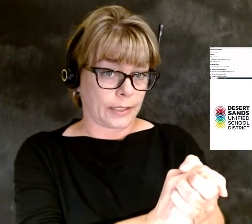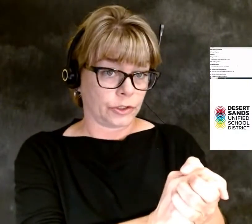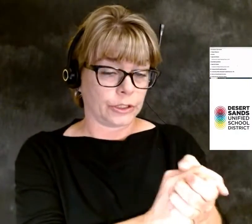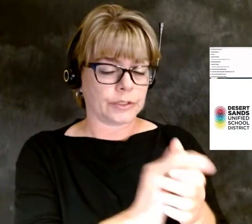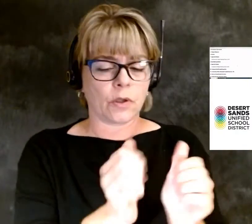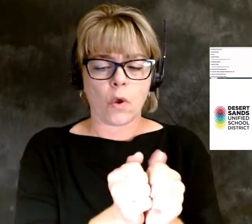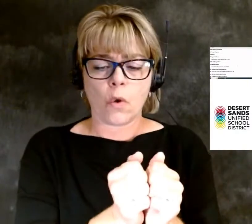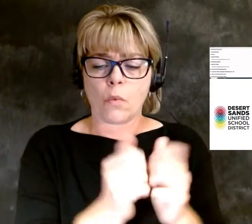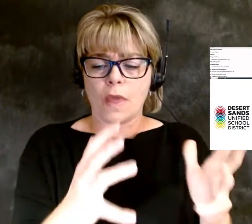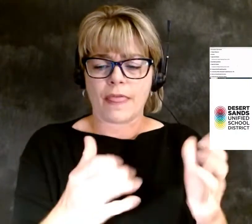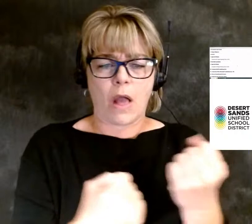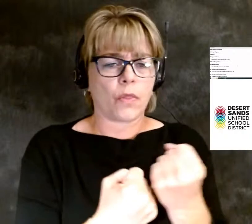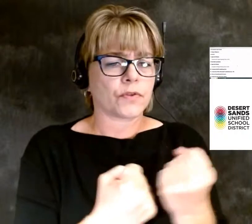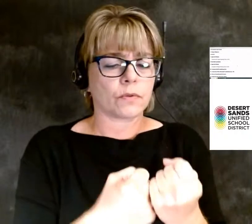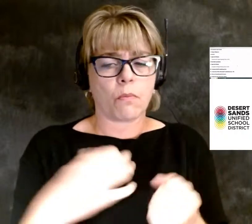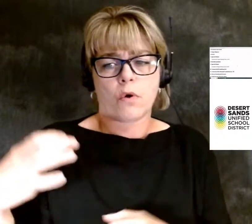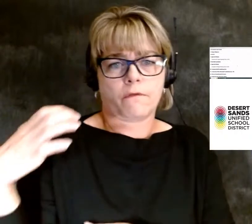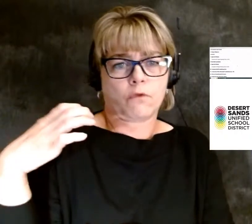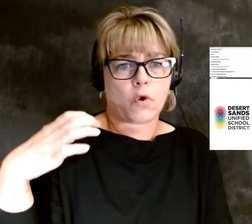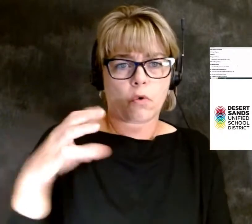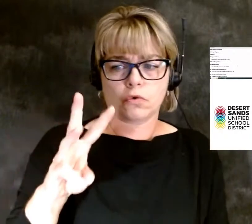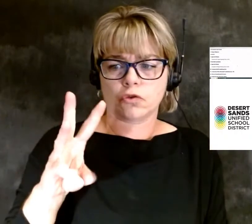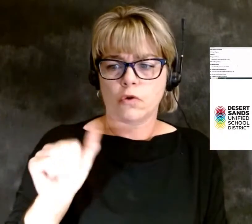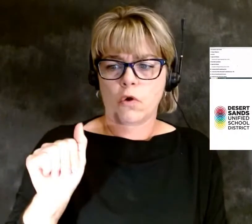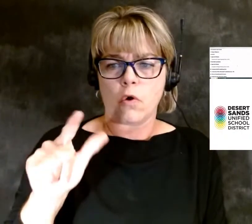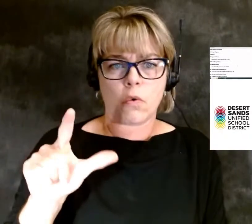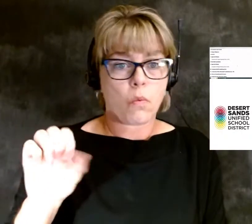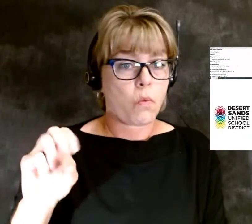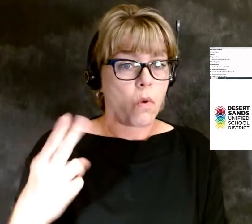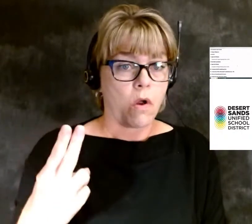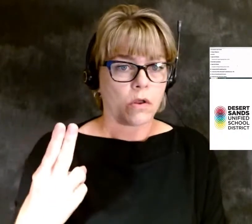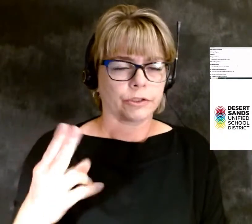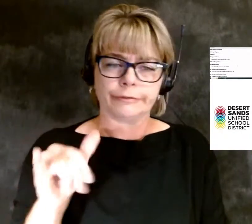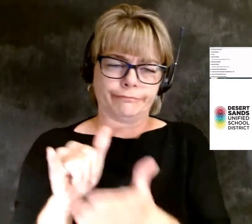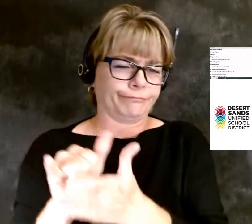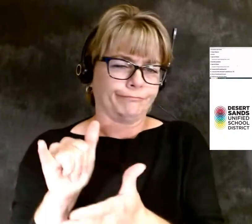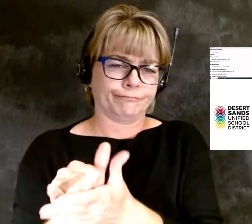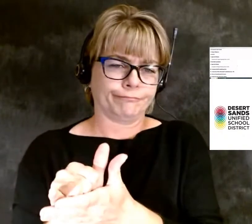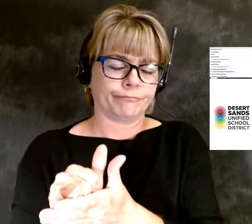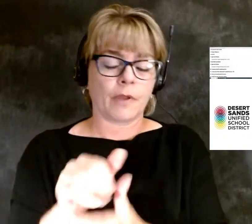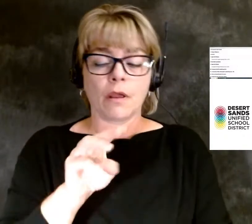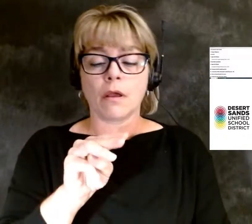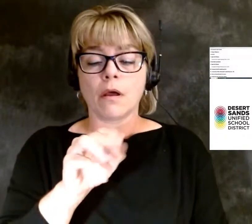Coach Walsh, I don't think any of that's even possible. Marjorie Lopez, I know,